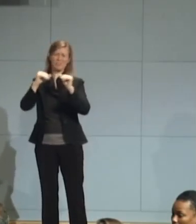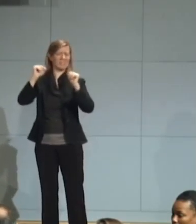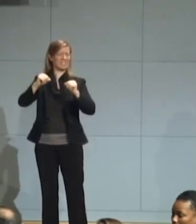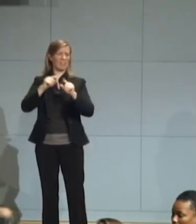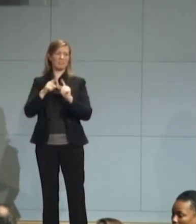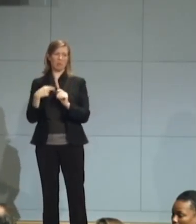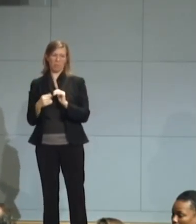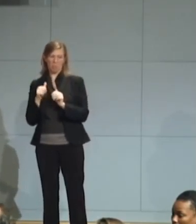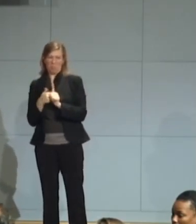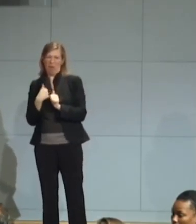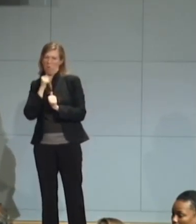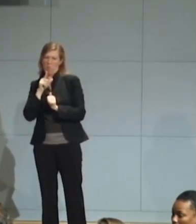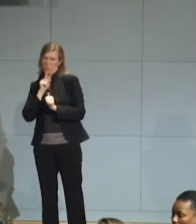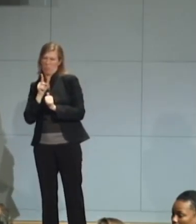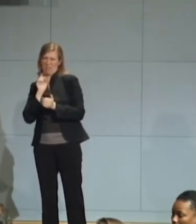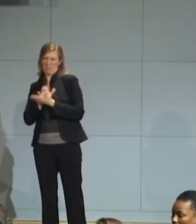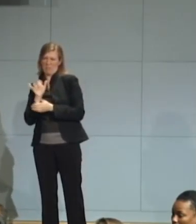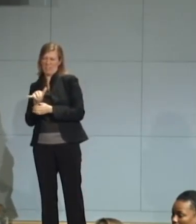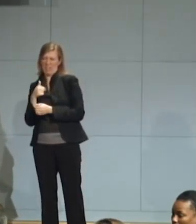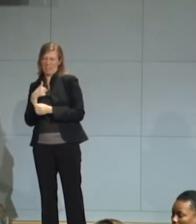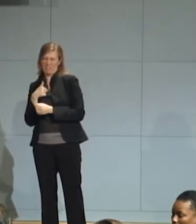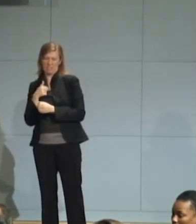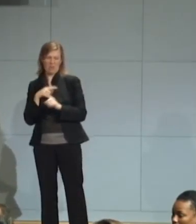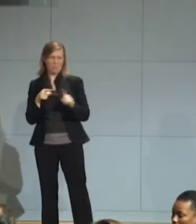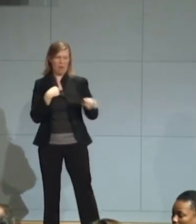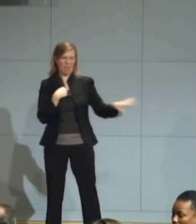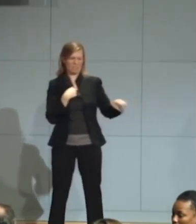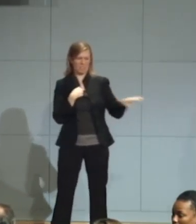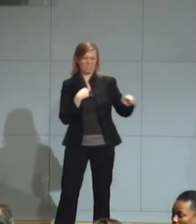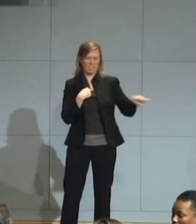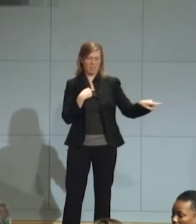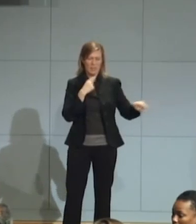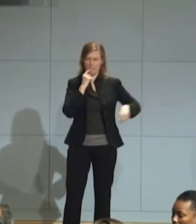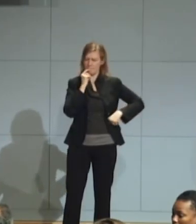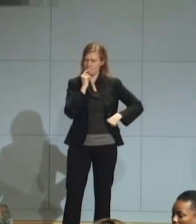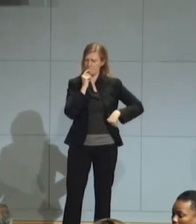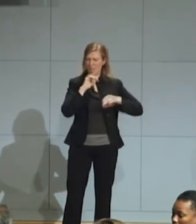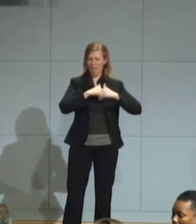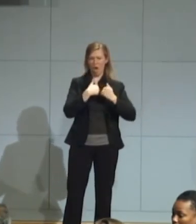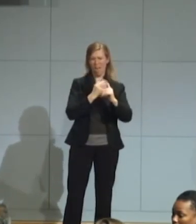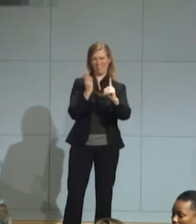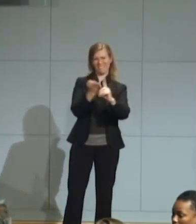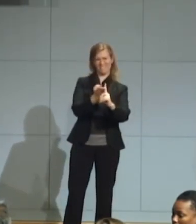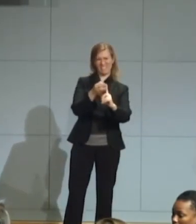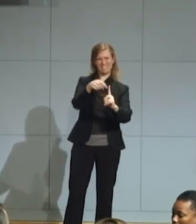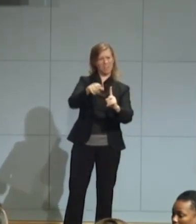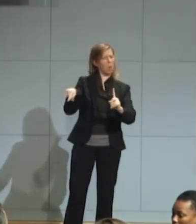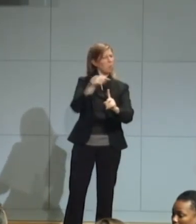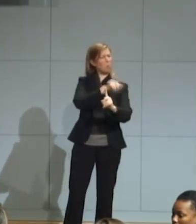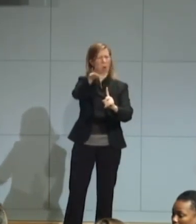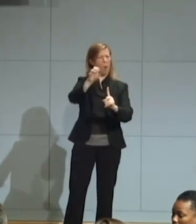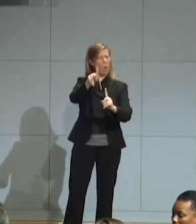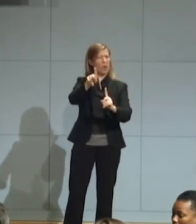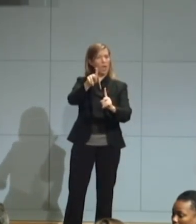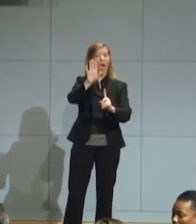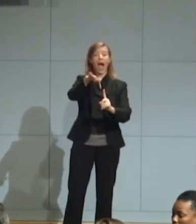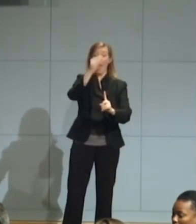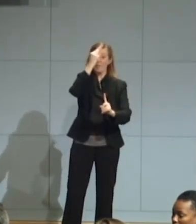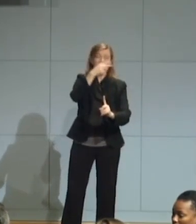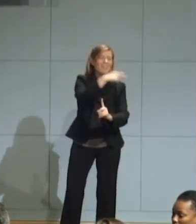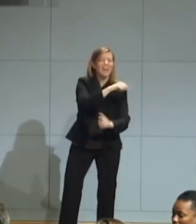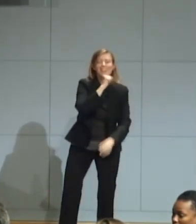unstandardized teacher training. You can't take kids who have been given totally different types of education and then give them